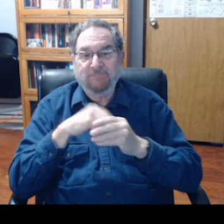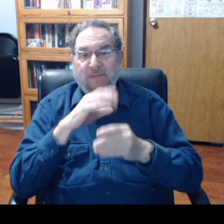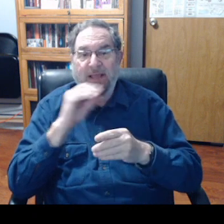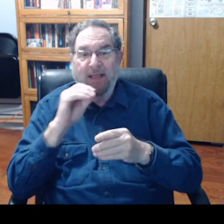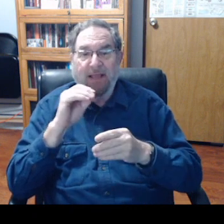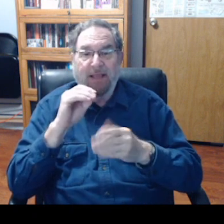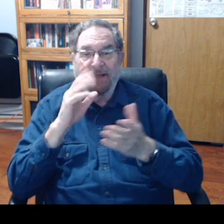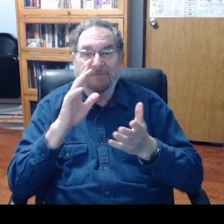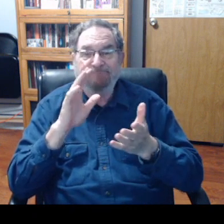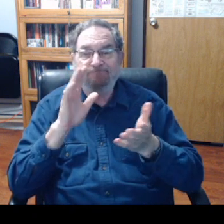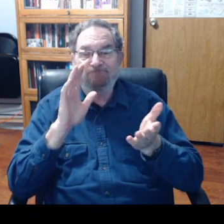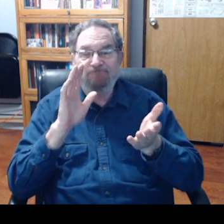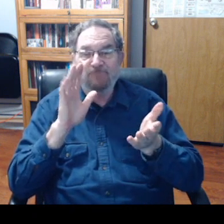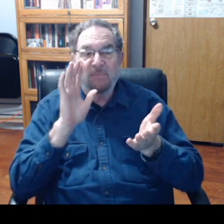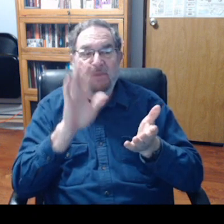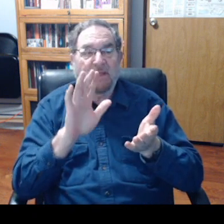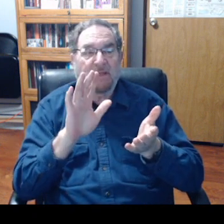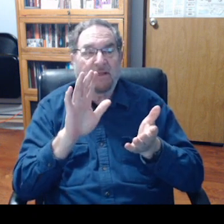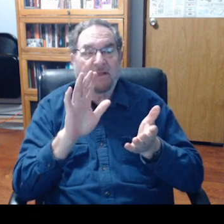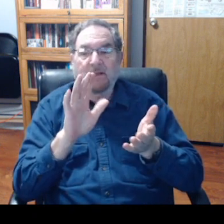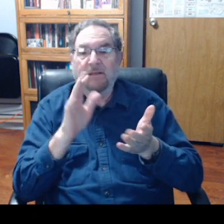wedding and